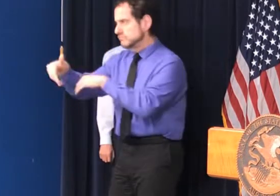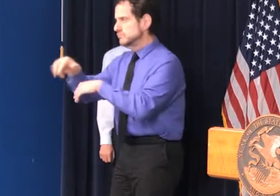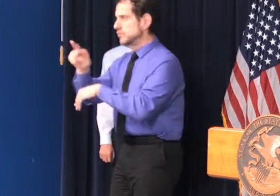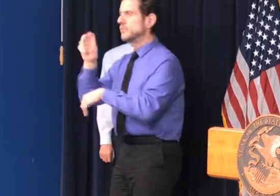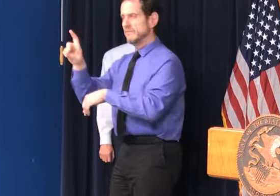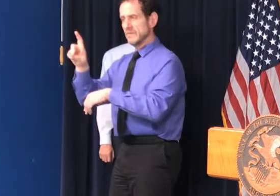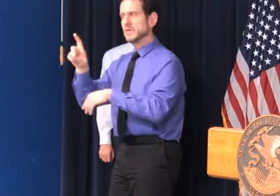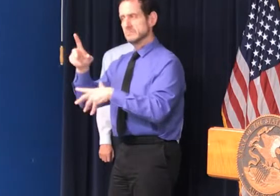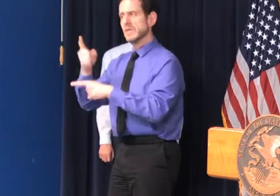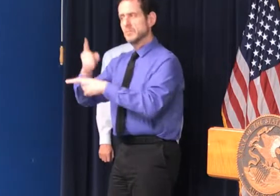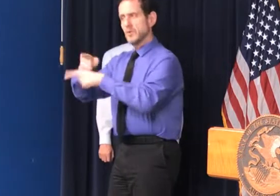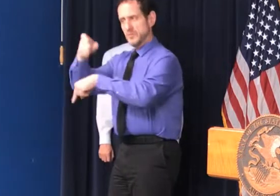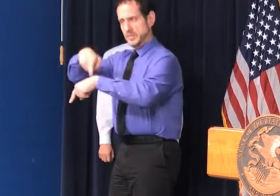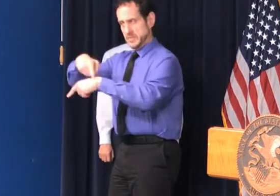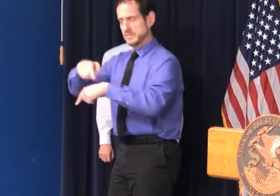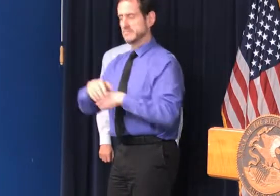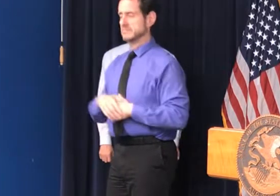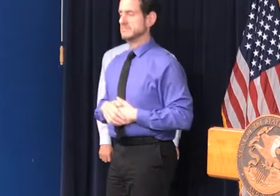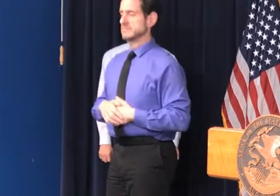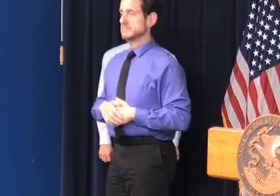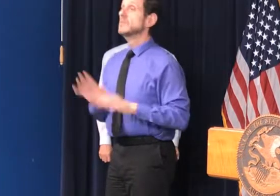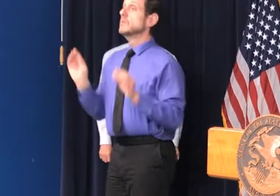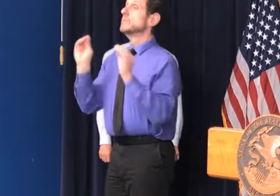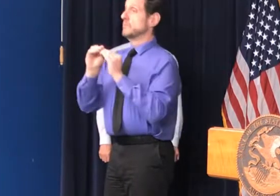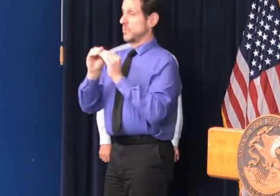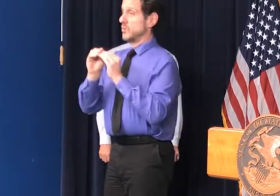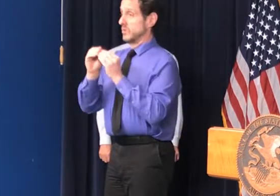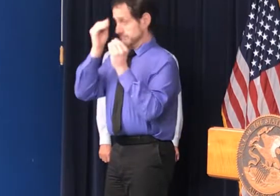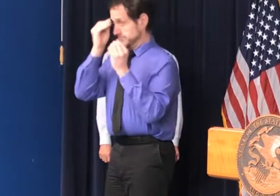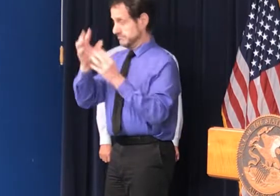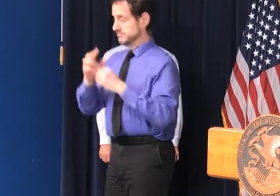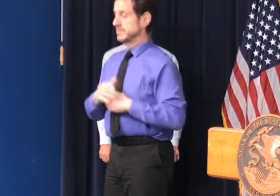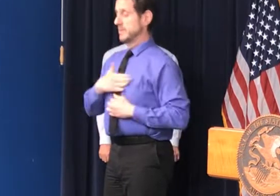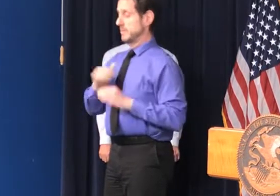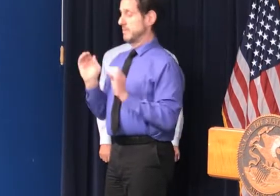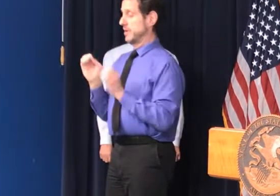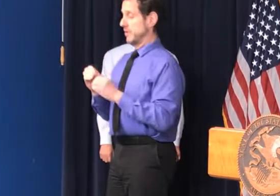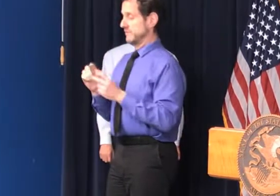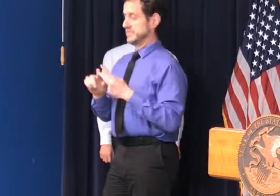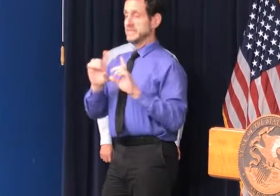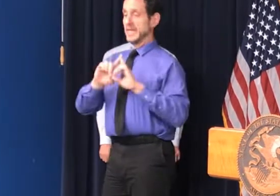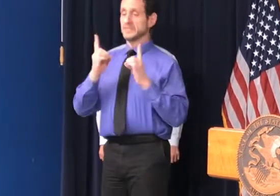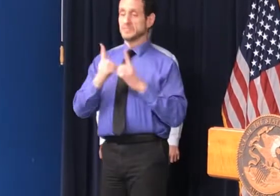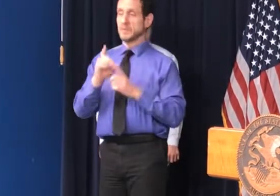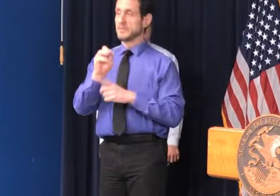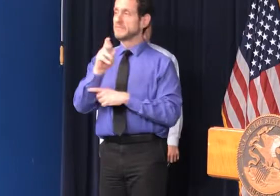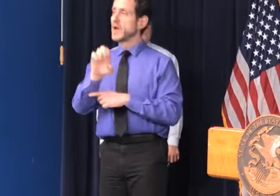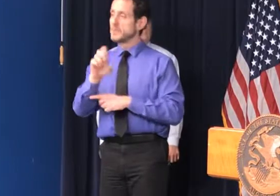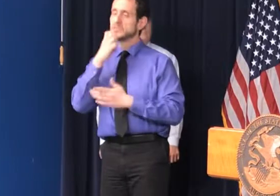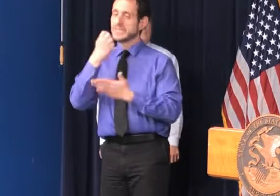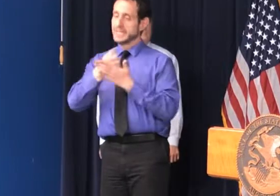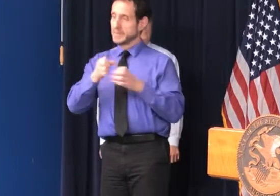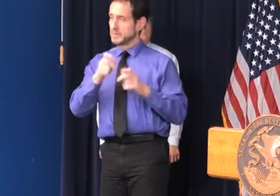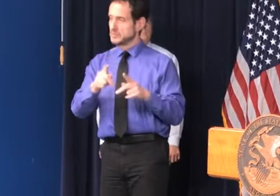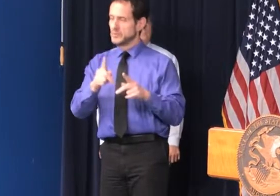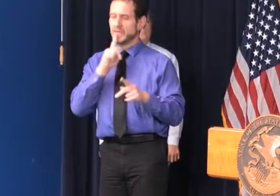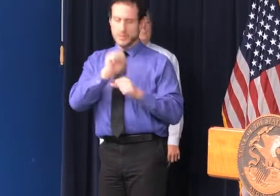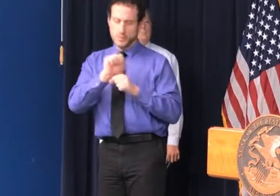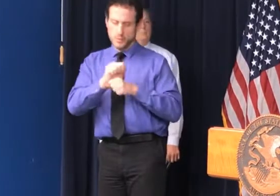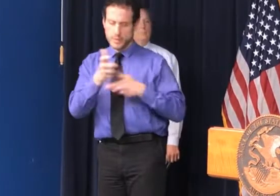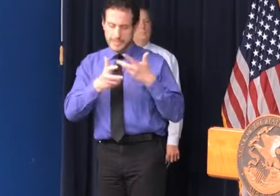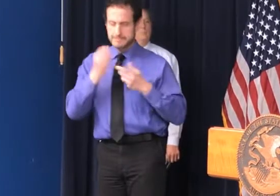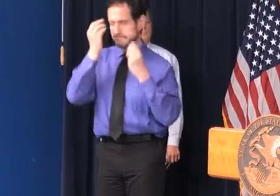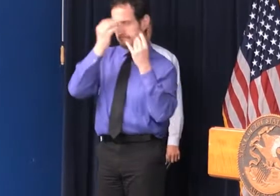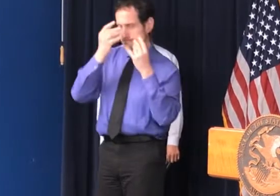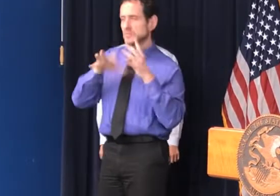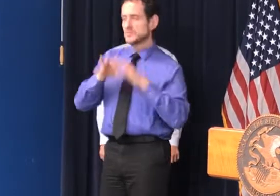fashion. There's more. My office and the Department of Commerce and Economic Opportunity are working closely to find ways